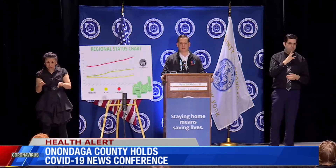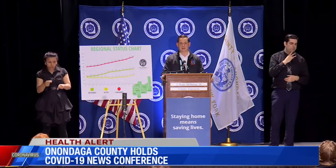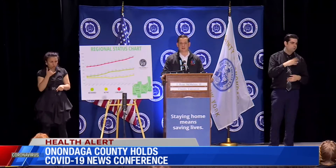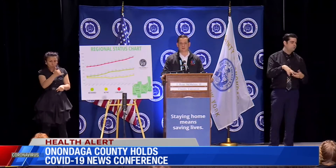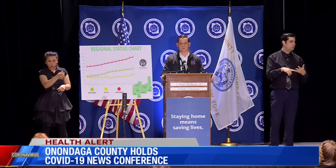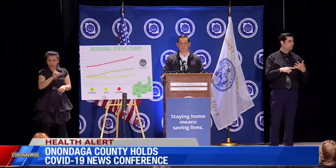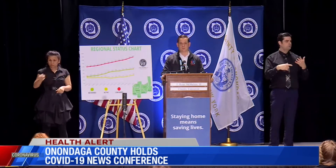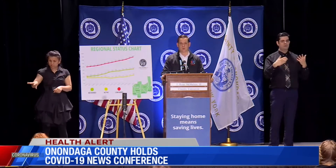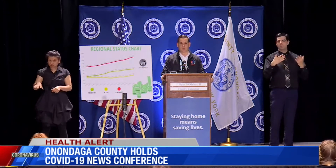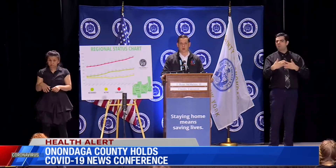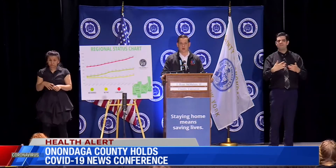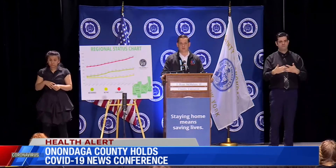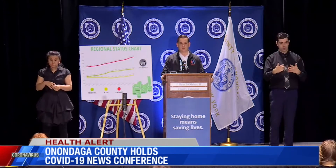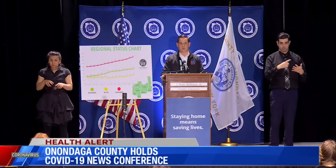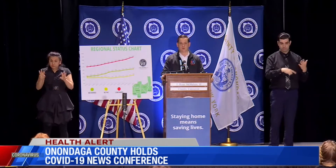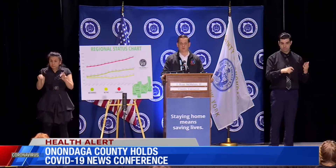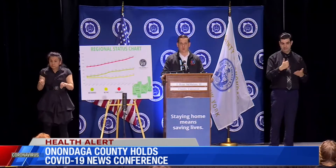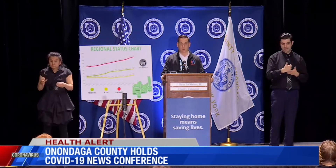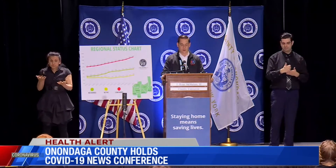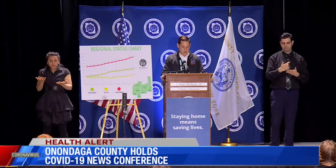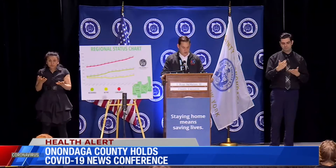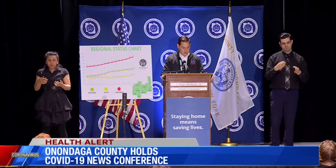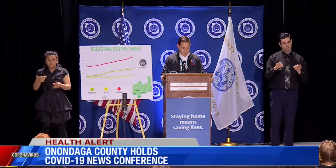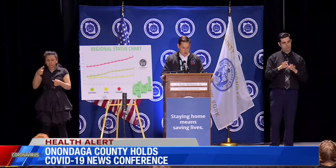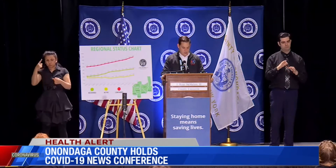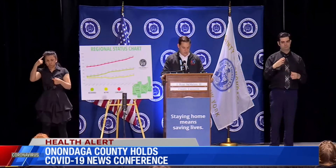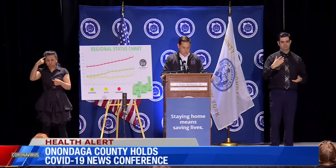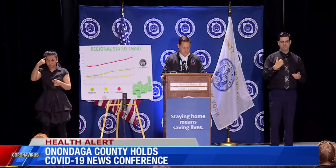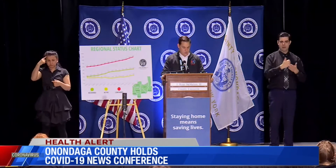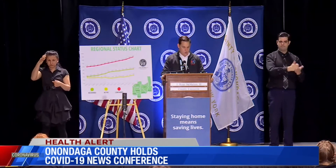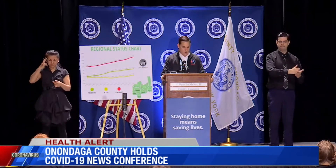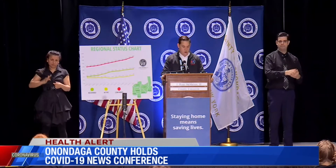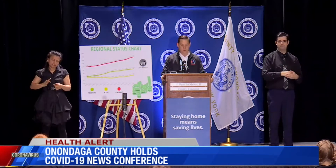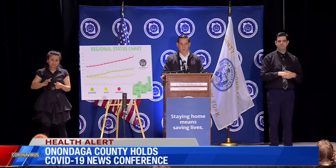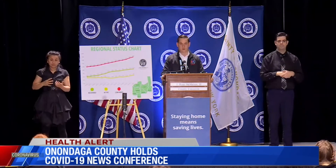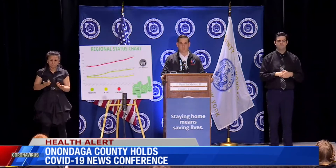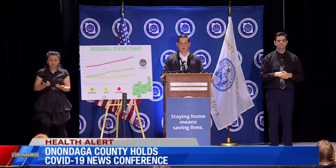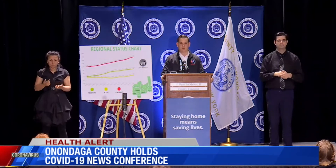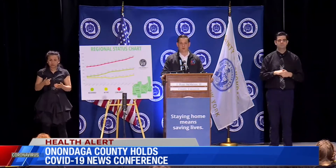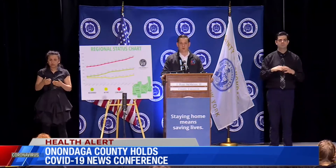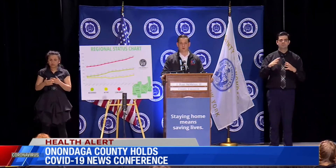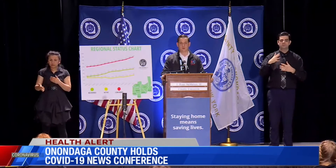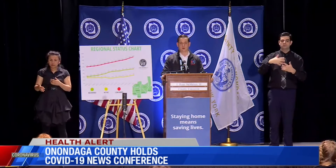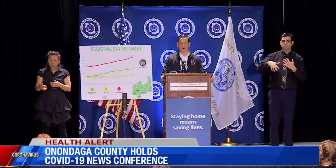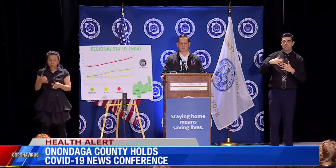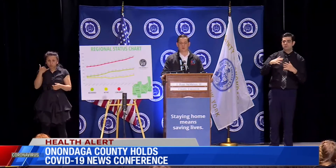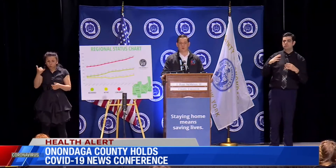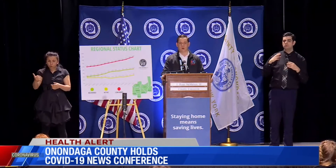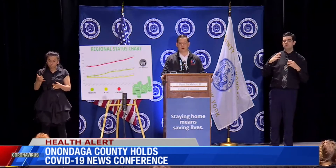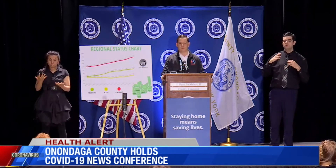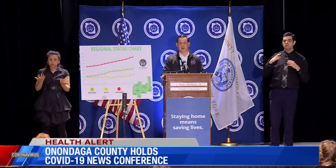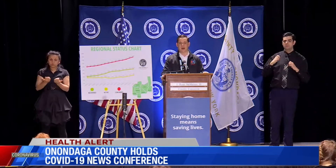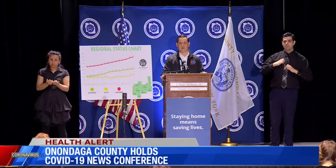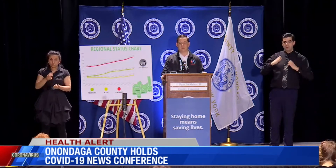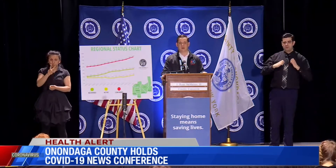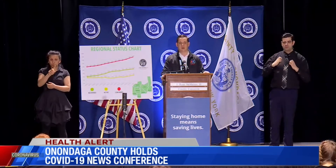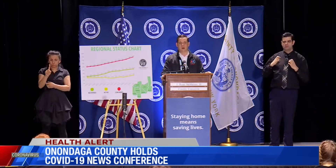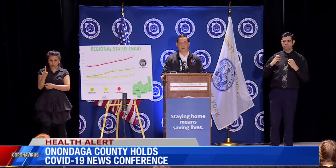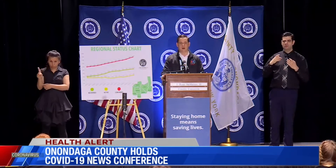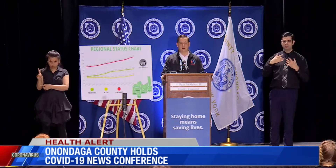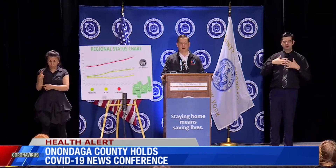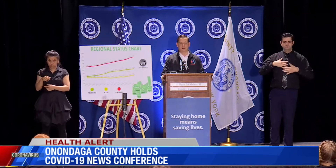to this process moving forward. 211 is a great resource to call. 211 if you're